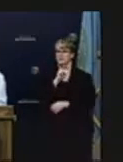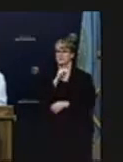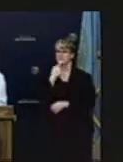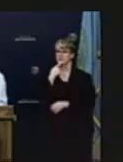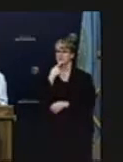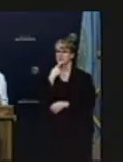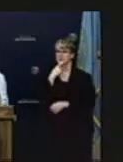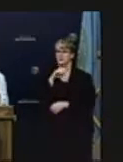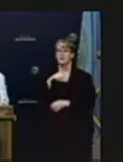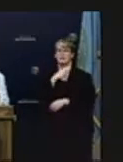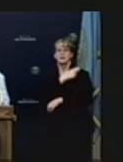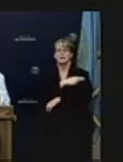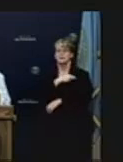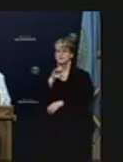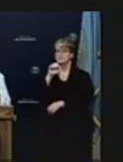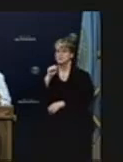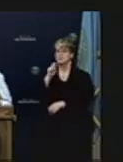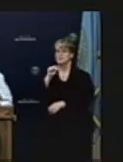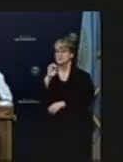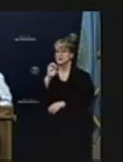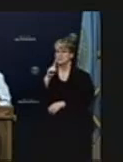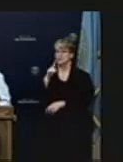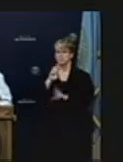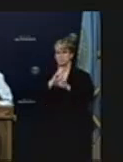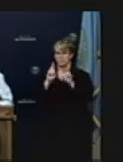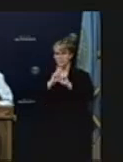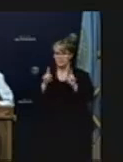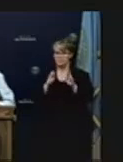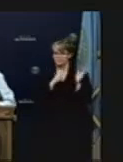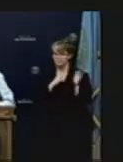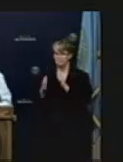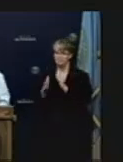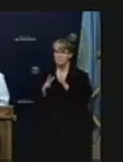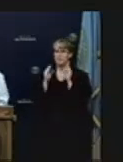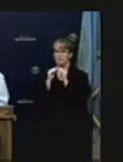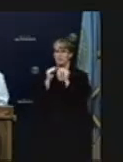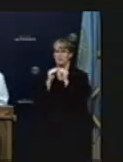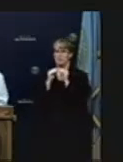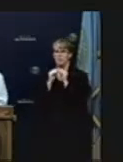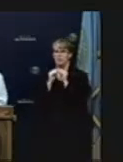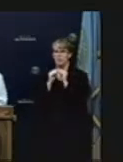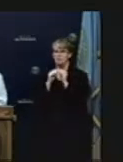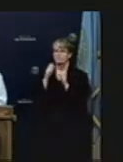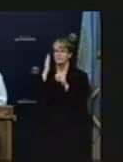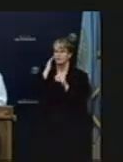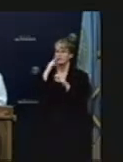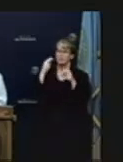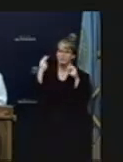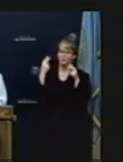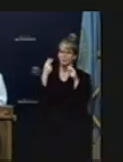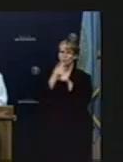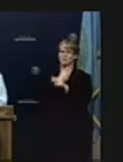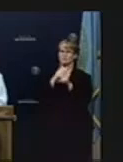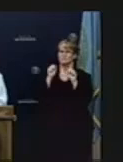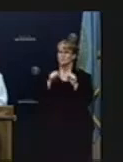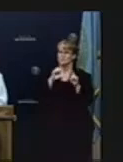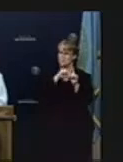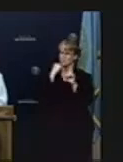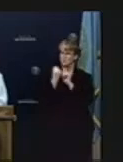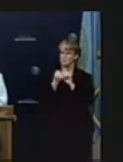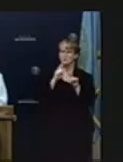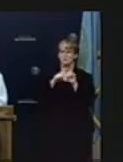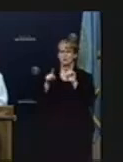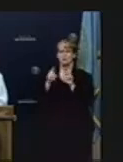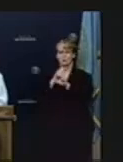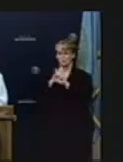We've been preparing for that kind of more significant or worst case scenario, if you will, and we'll continue to make